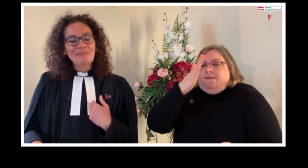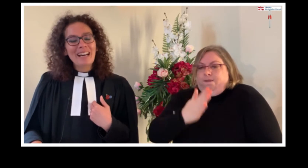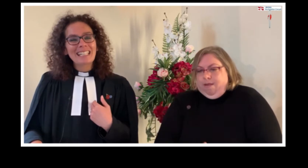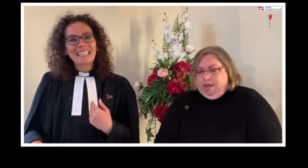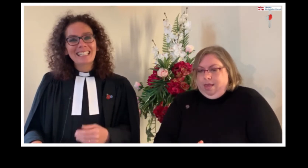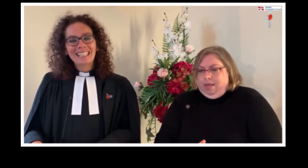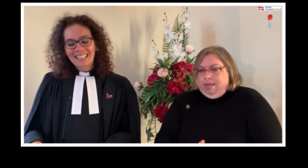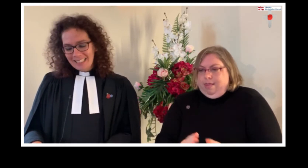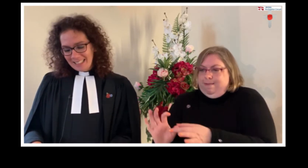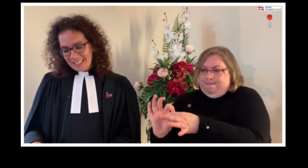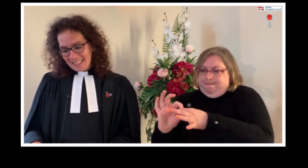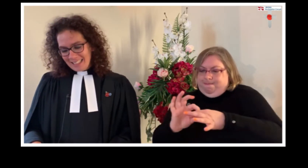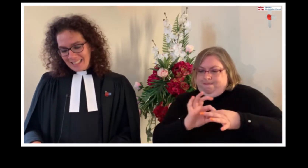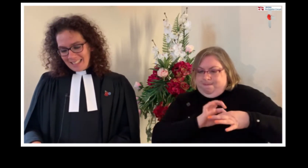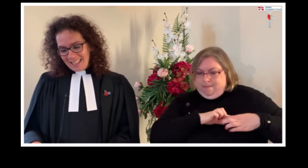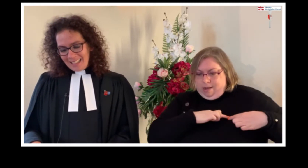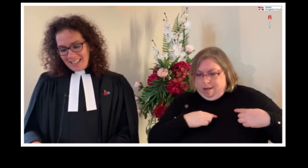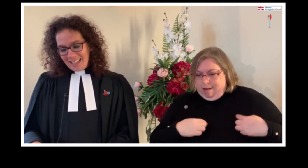he has given us this command.